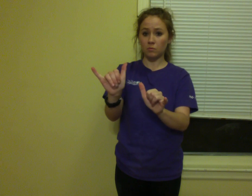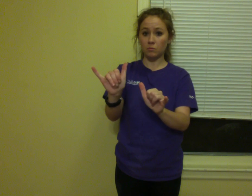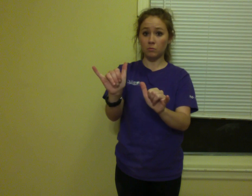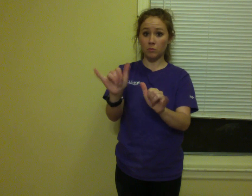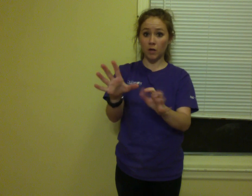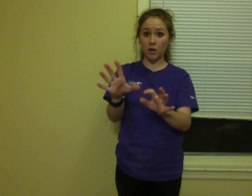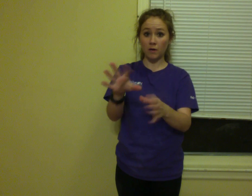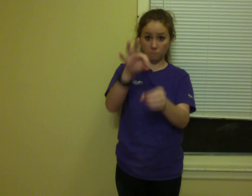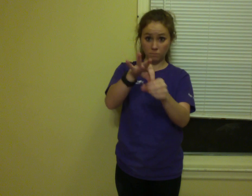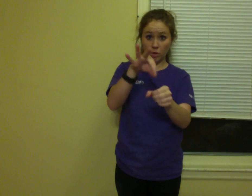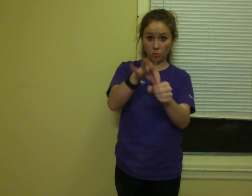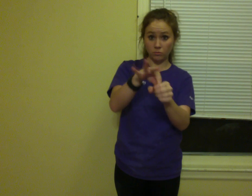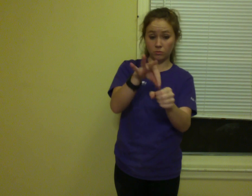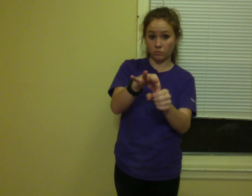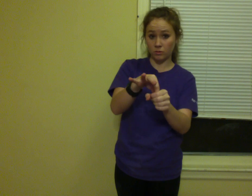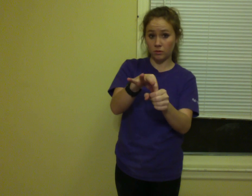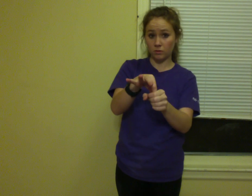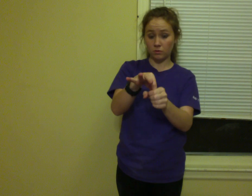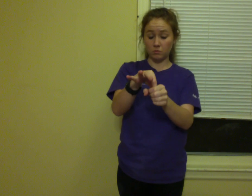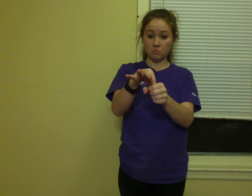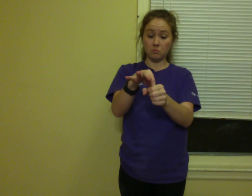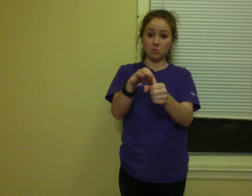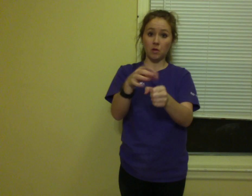authorized and are actually held.